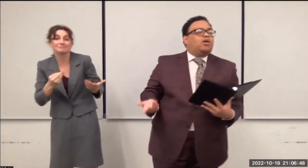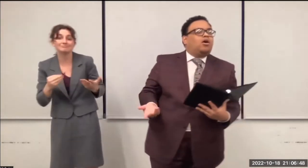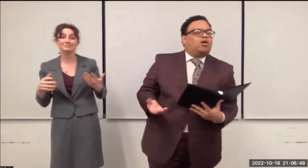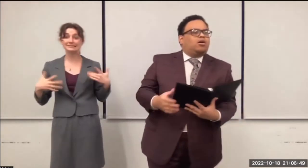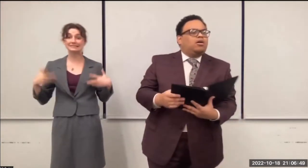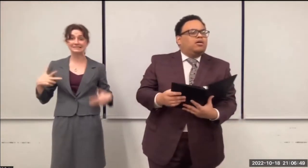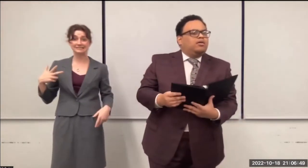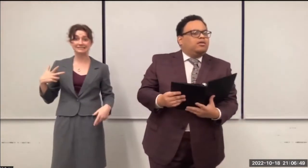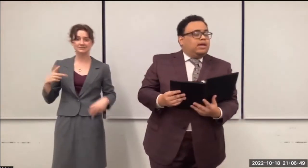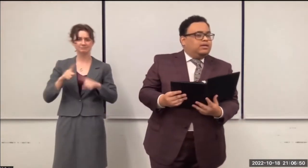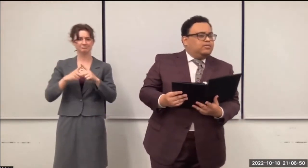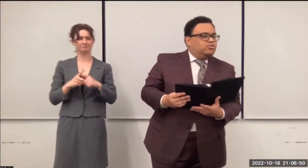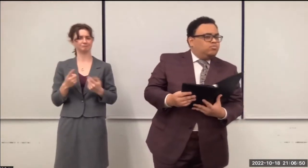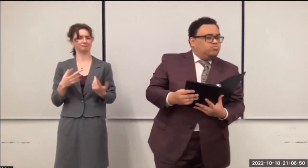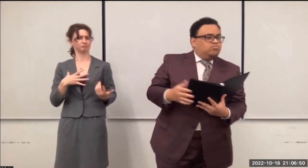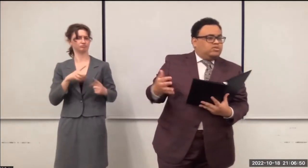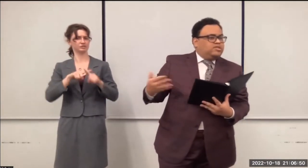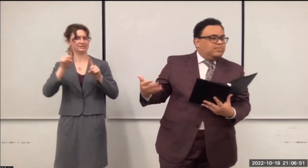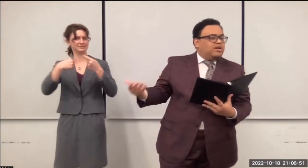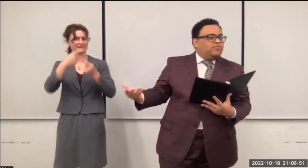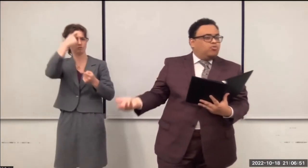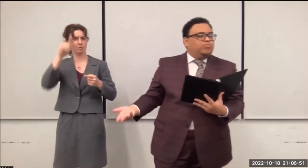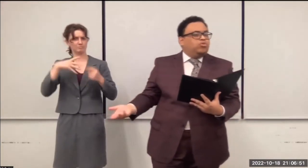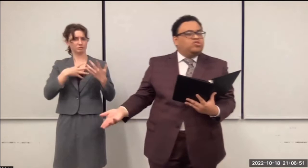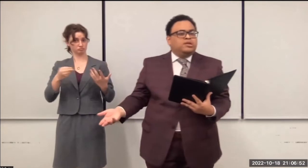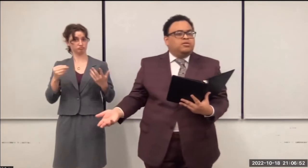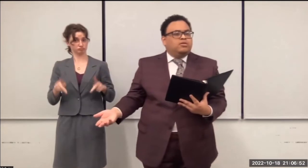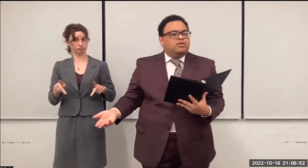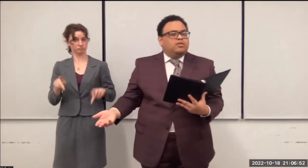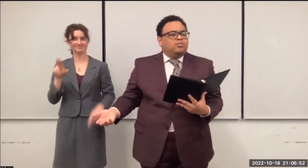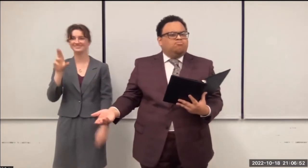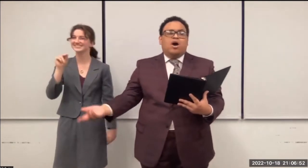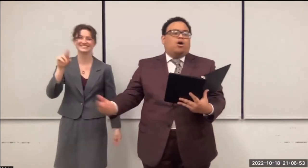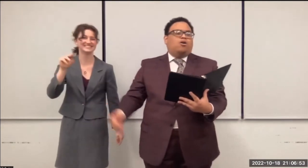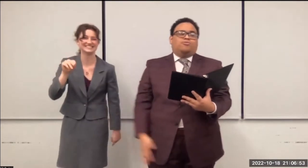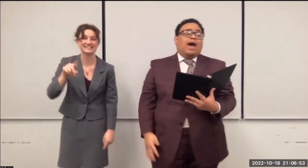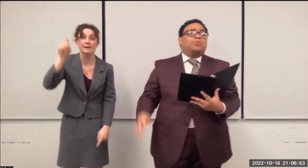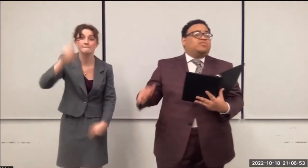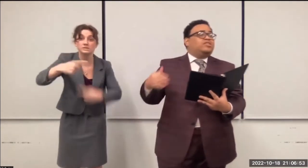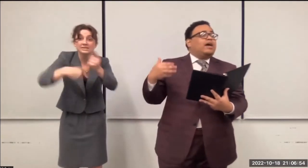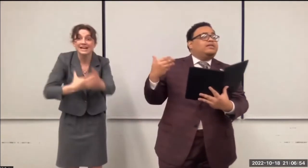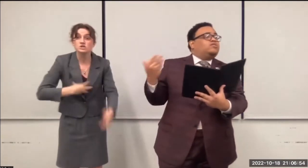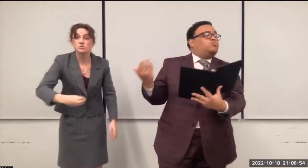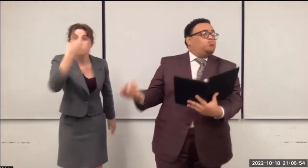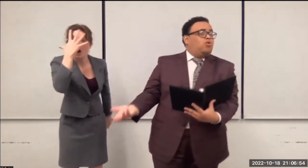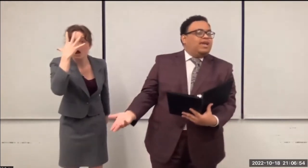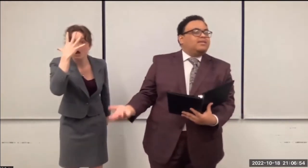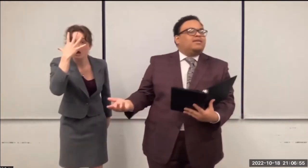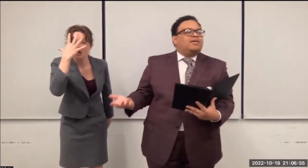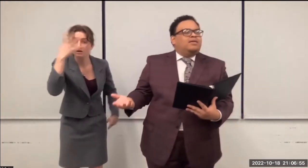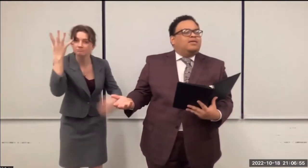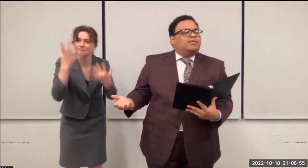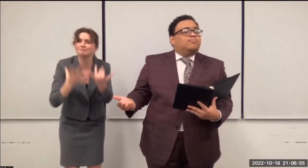car, and the same sign for a white person? No, that must be signed as white. Now